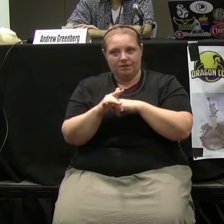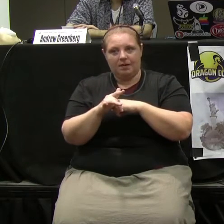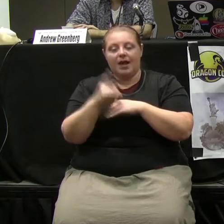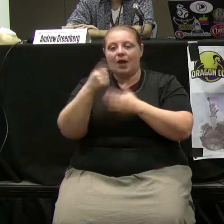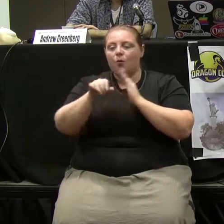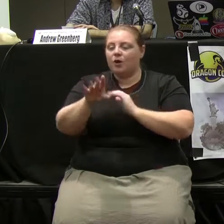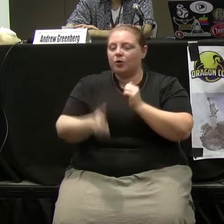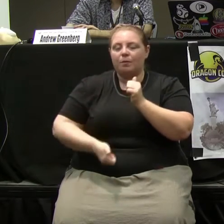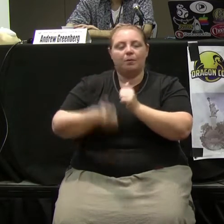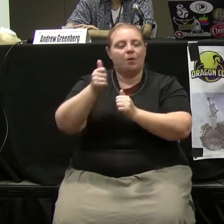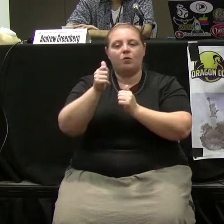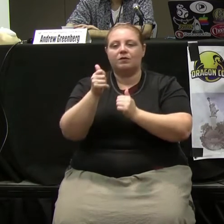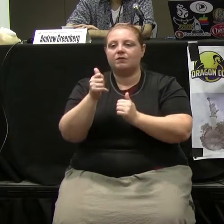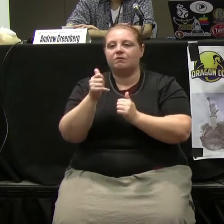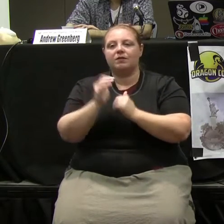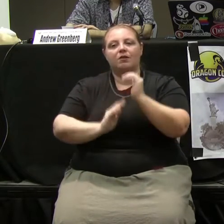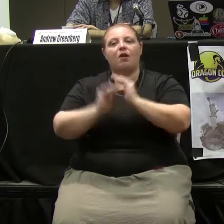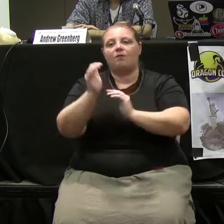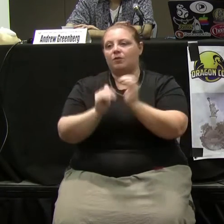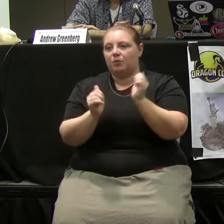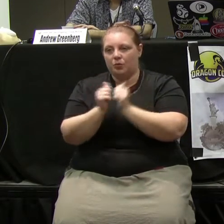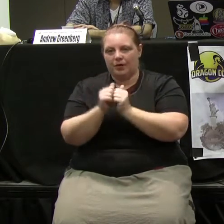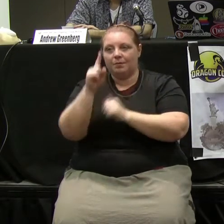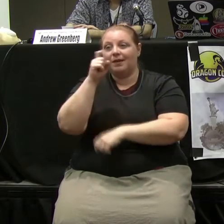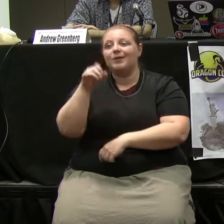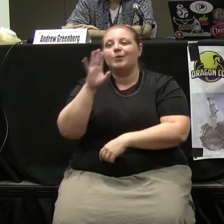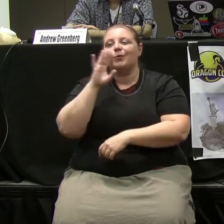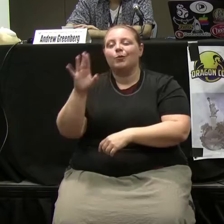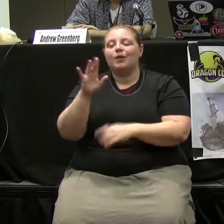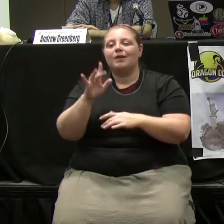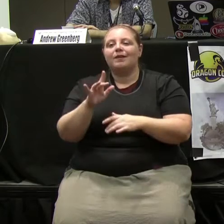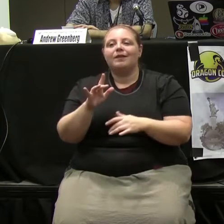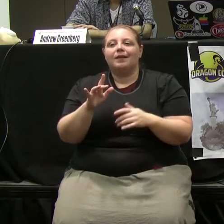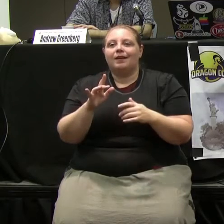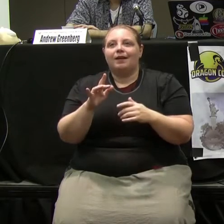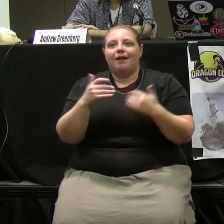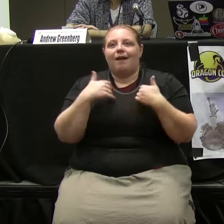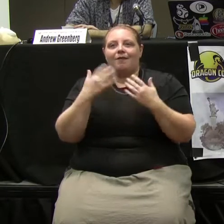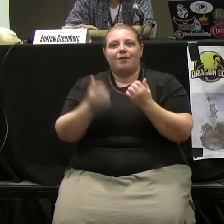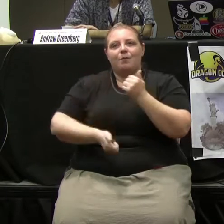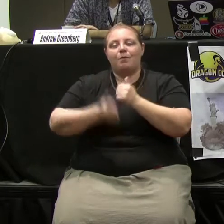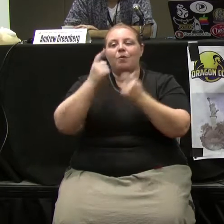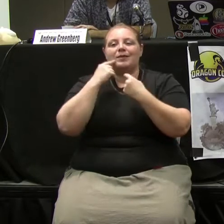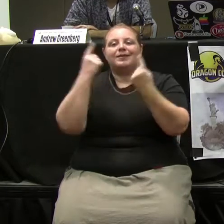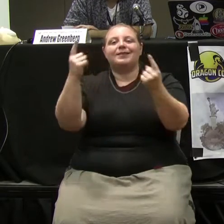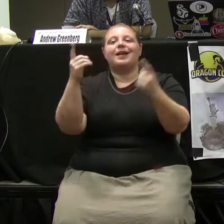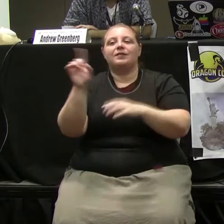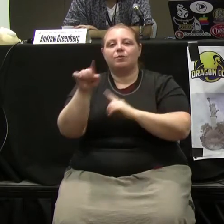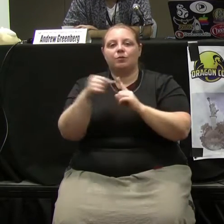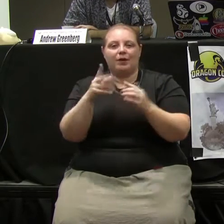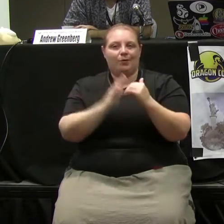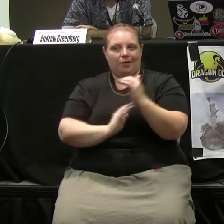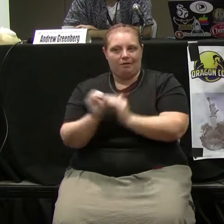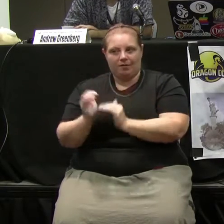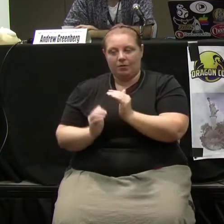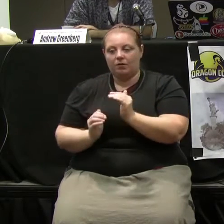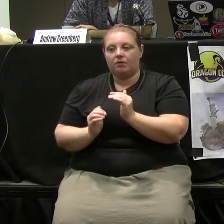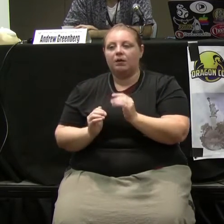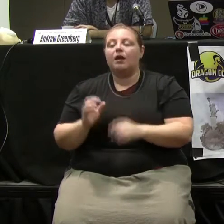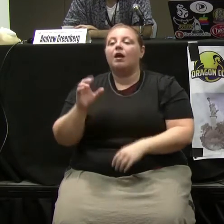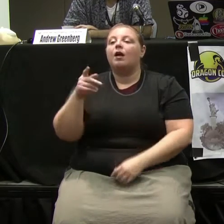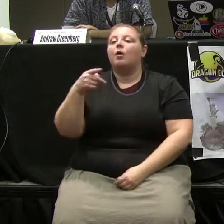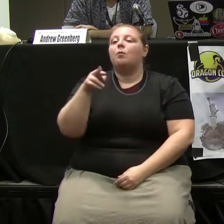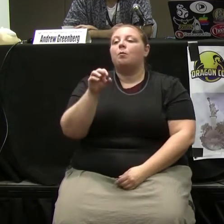feel most comfortable using. Because that's where you're really going to shine, is where you're comfortable. So on the proactive